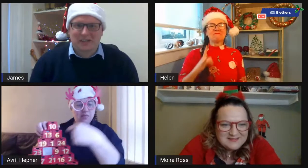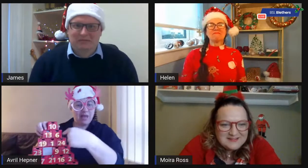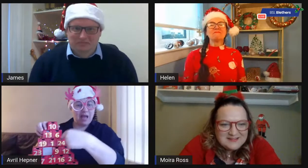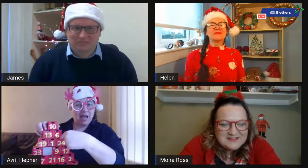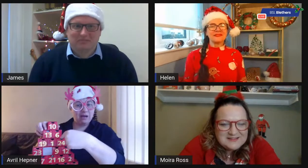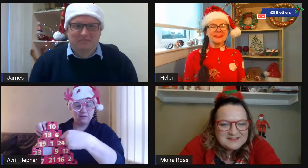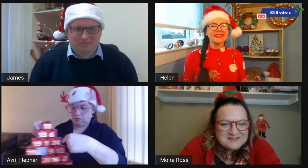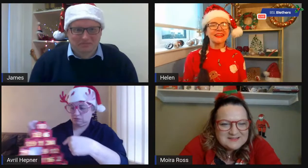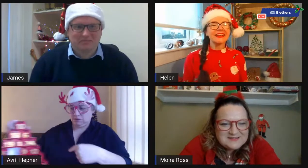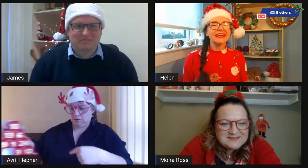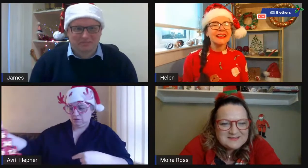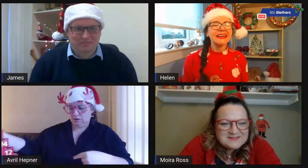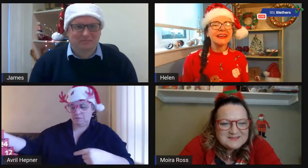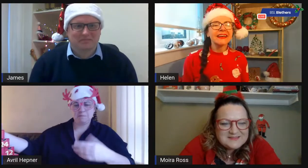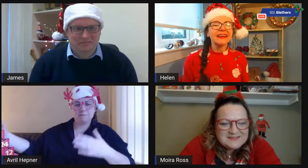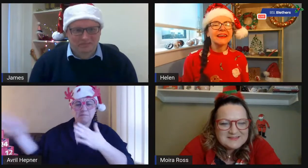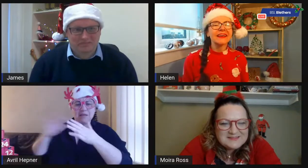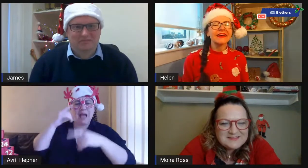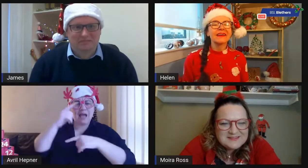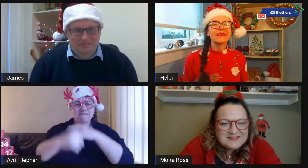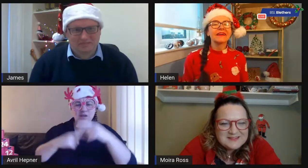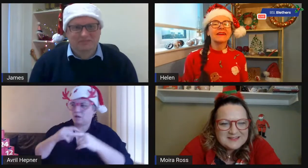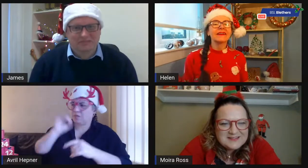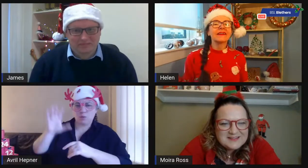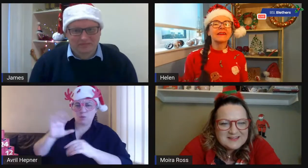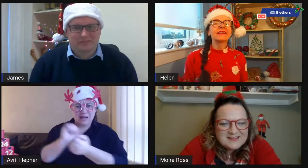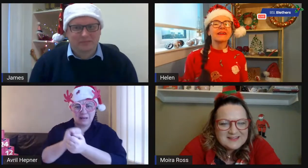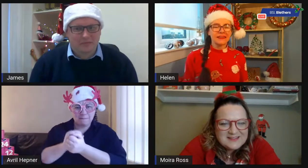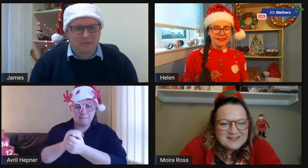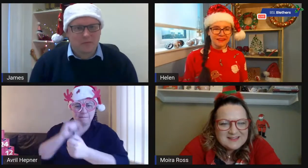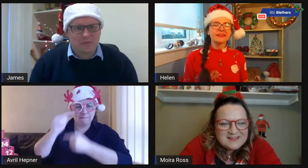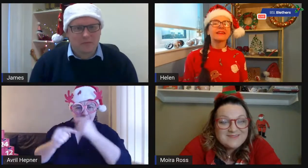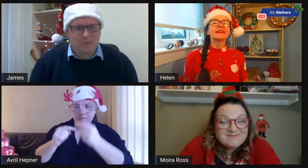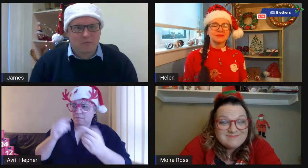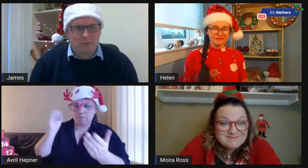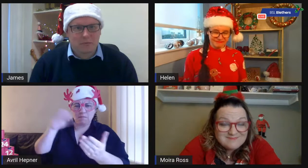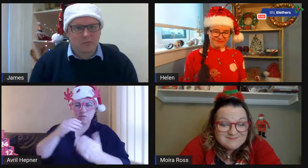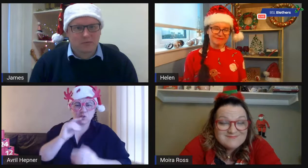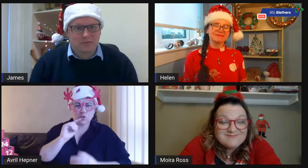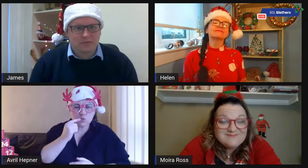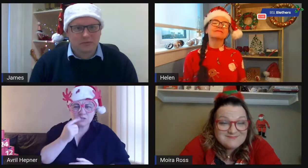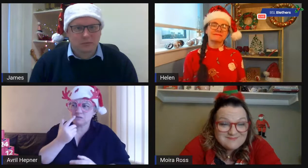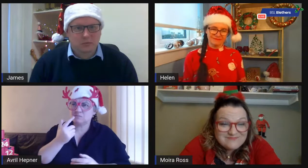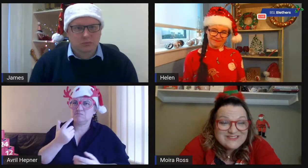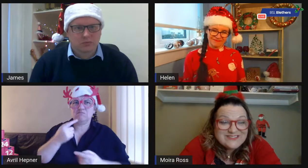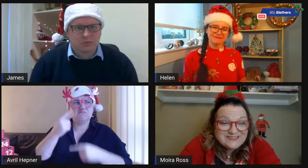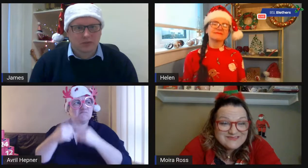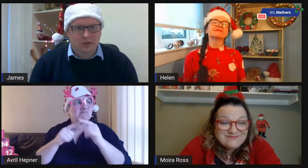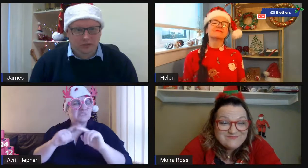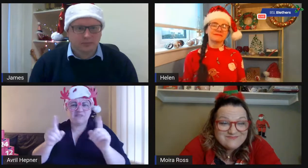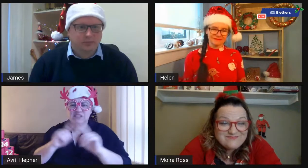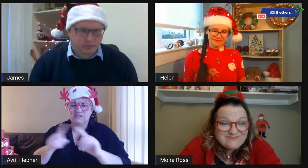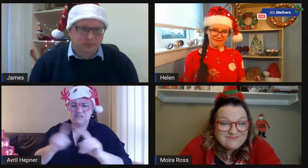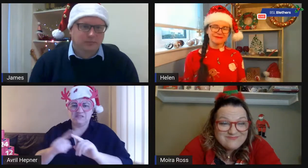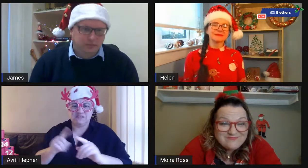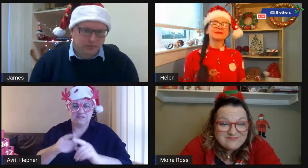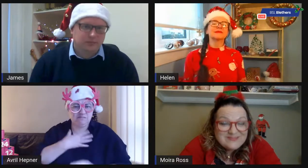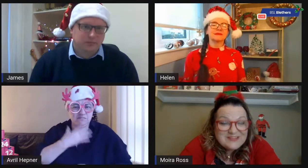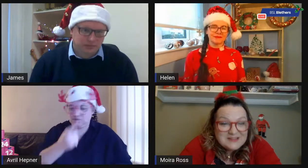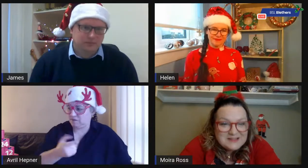this advent calendar, this advent tree, I use every year, never throw it out. And then every year I just refill it with